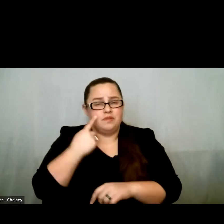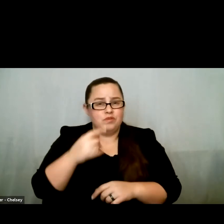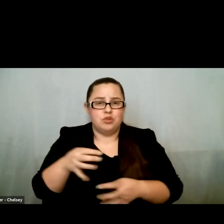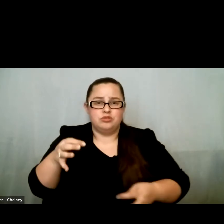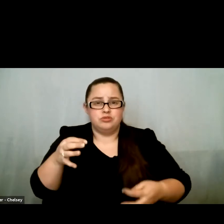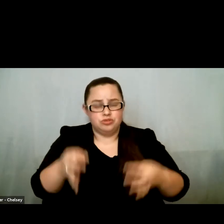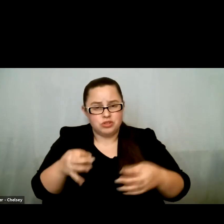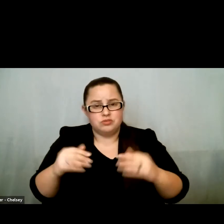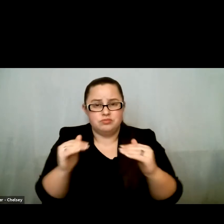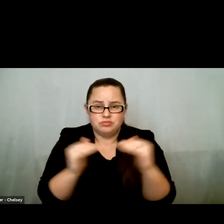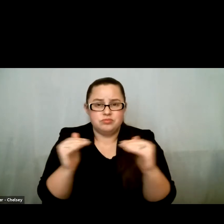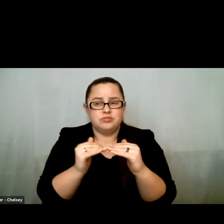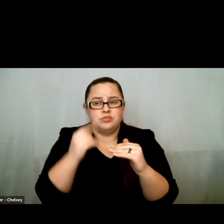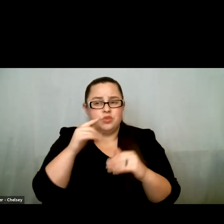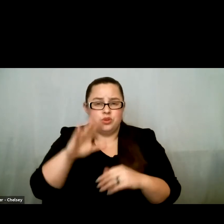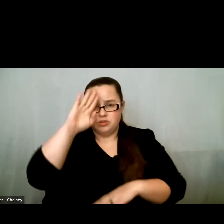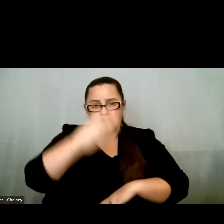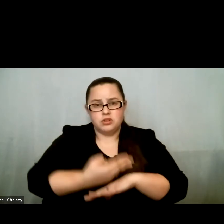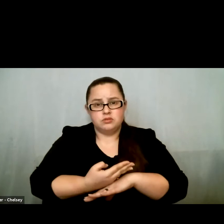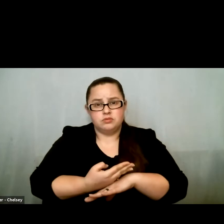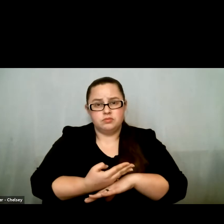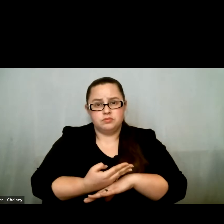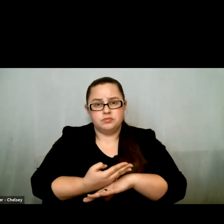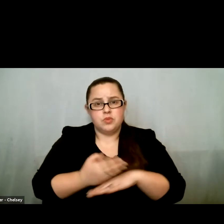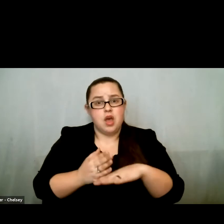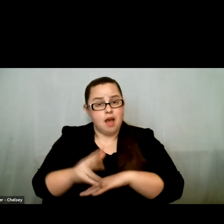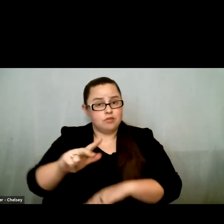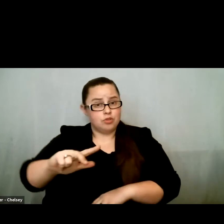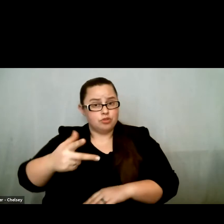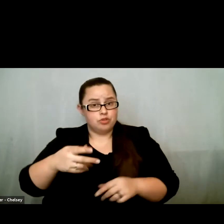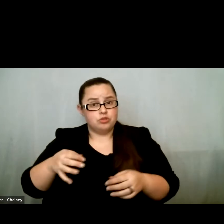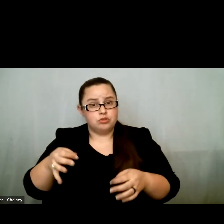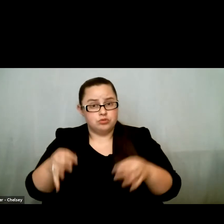son. After the third trial,